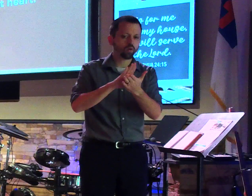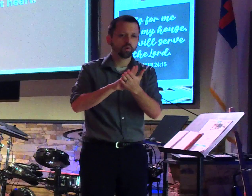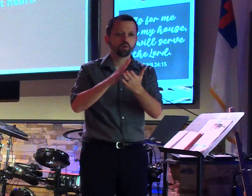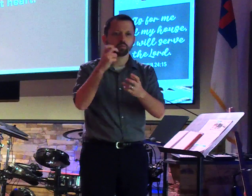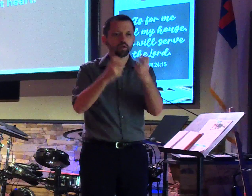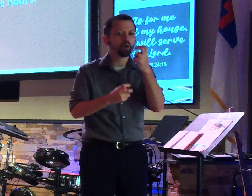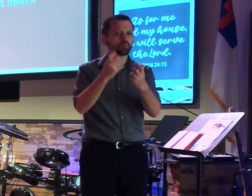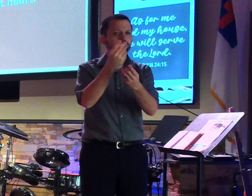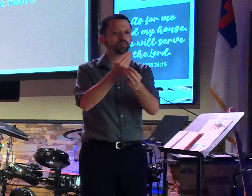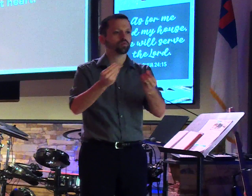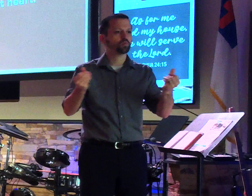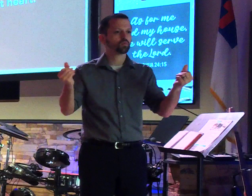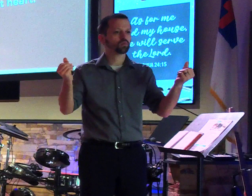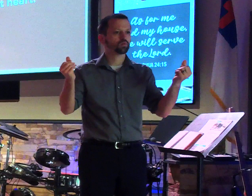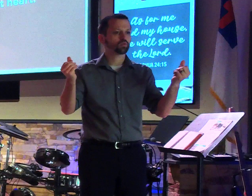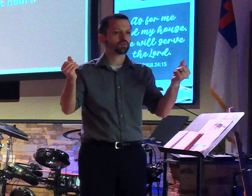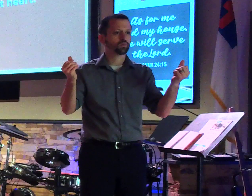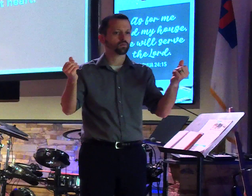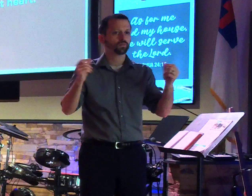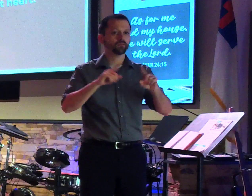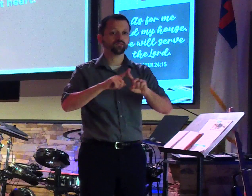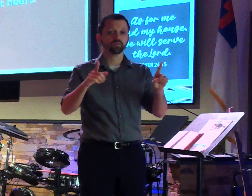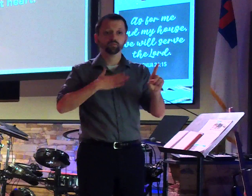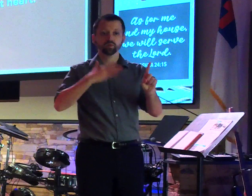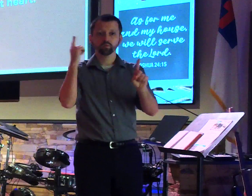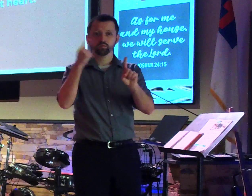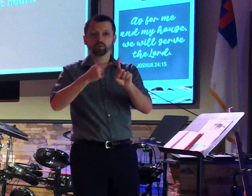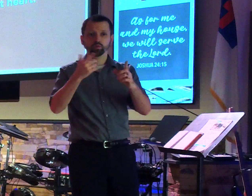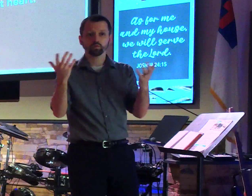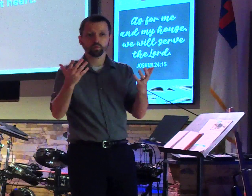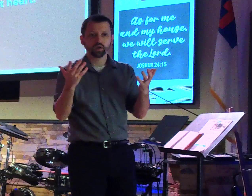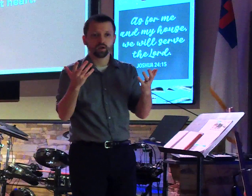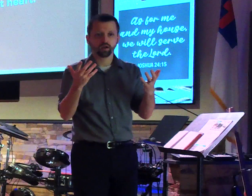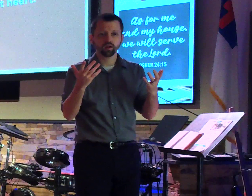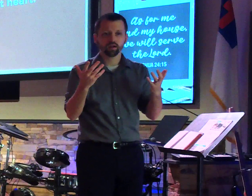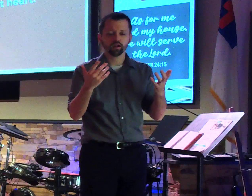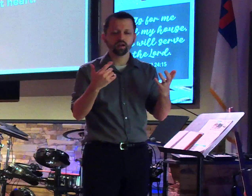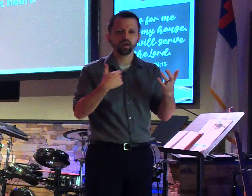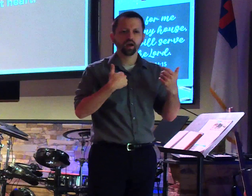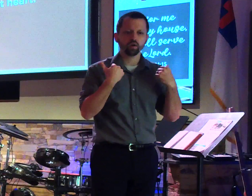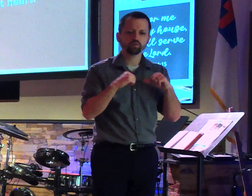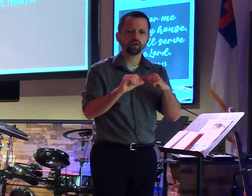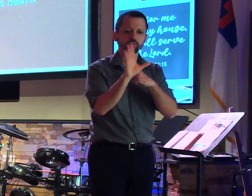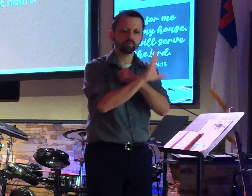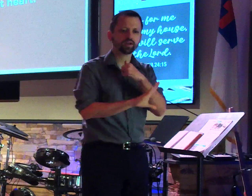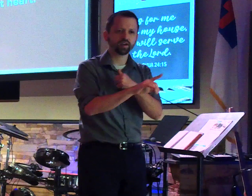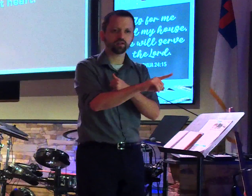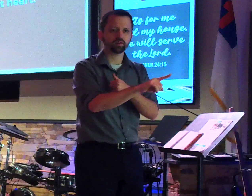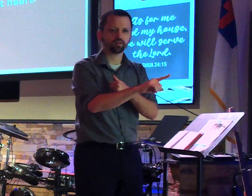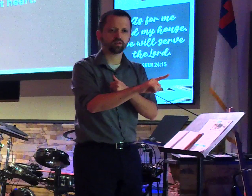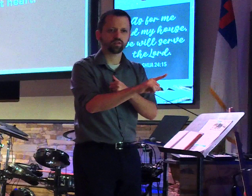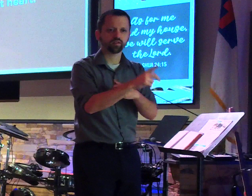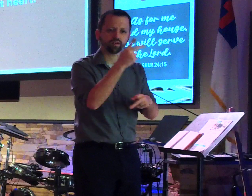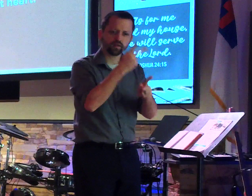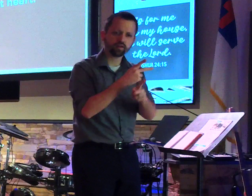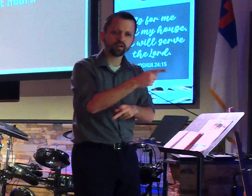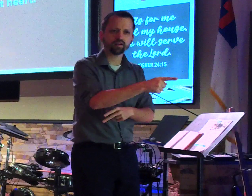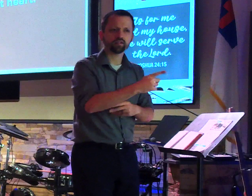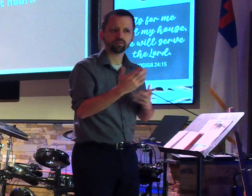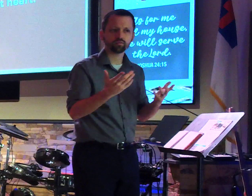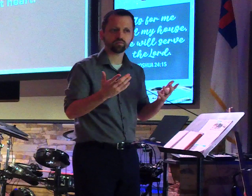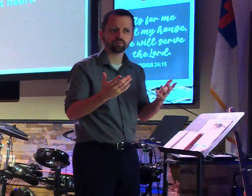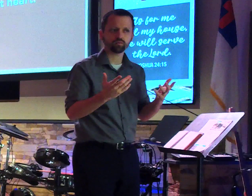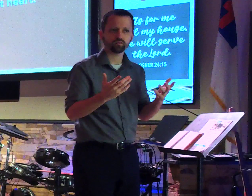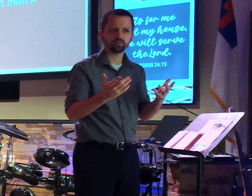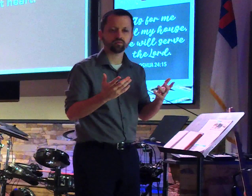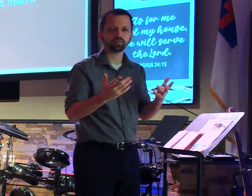over. But here's my point. I was trying to watch out for her. I was trying to protect her. And I want to